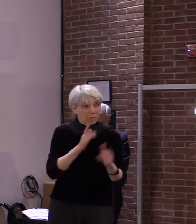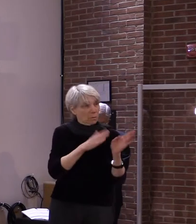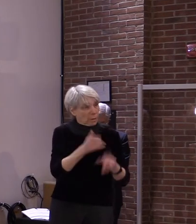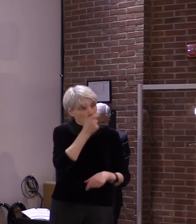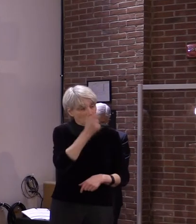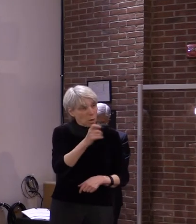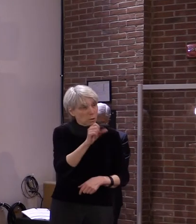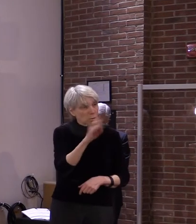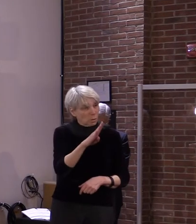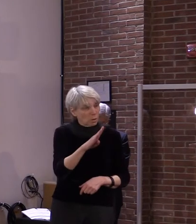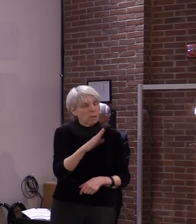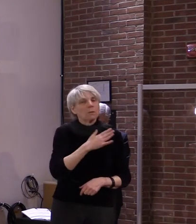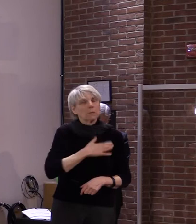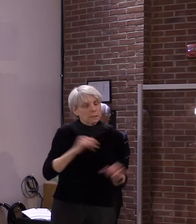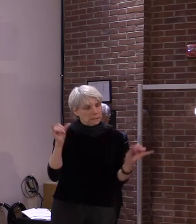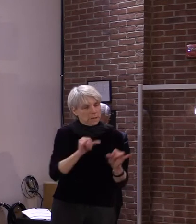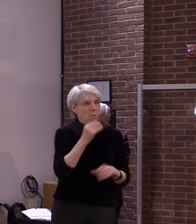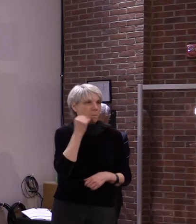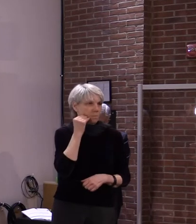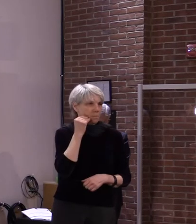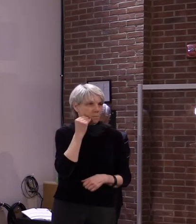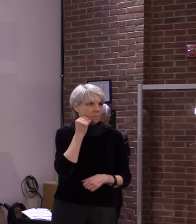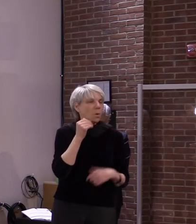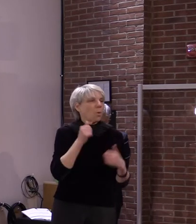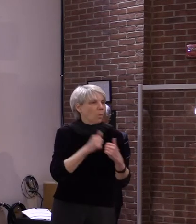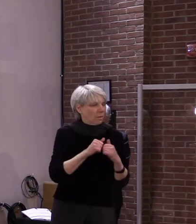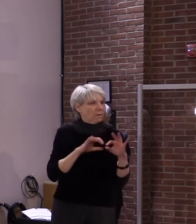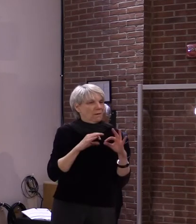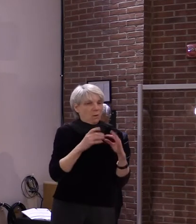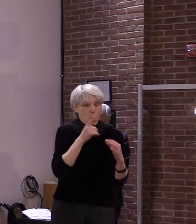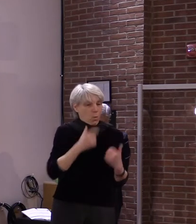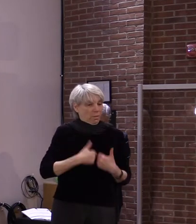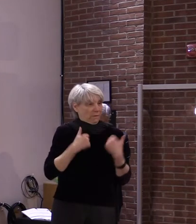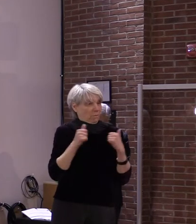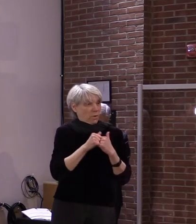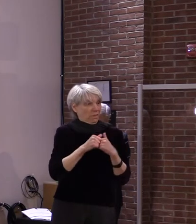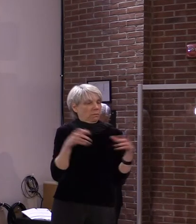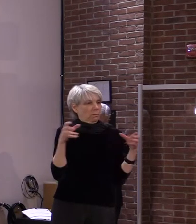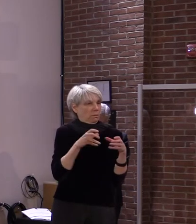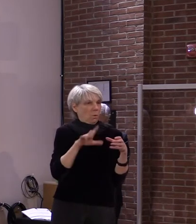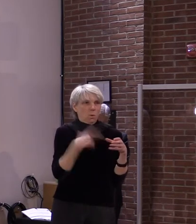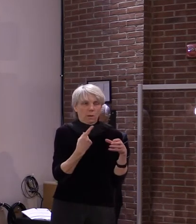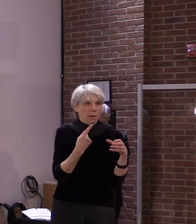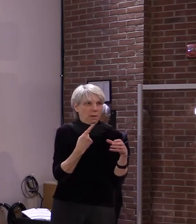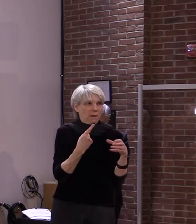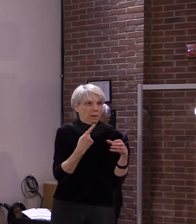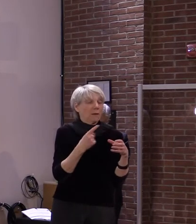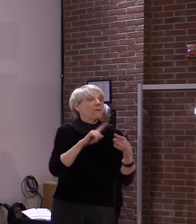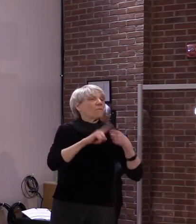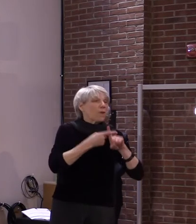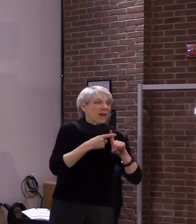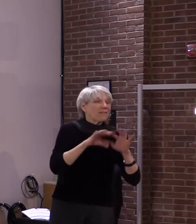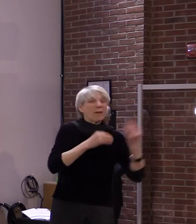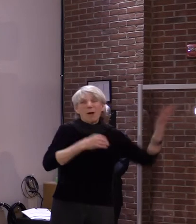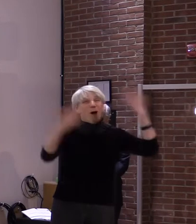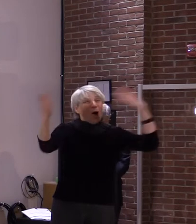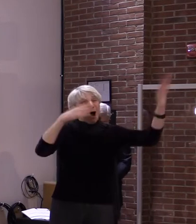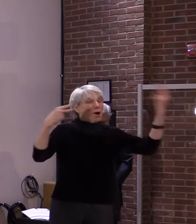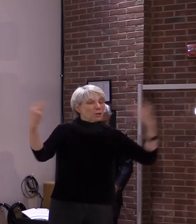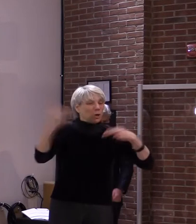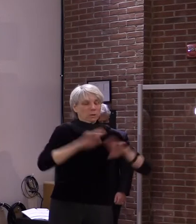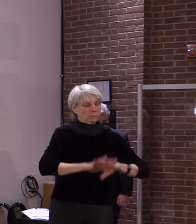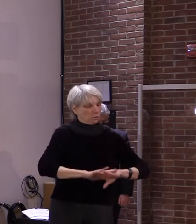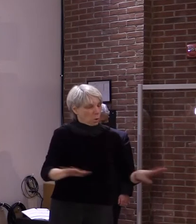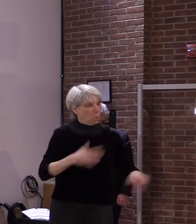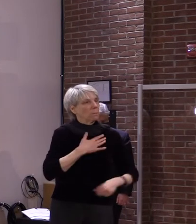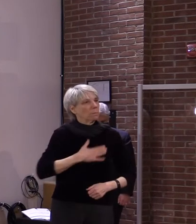household gathering with anyone you don't live with increases the chances of spreading covet 19 especially